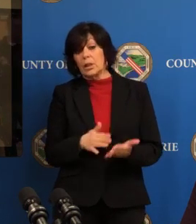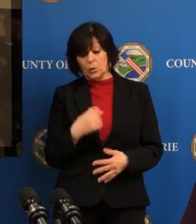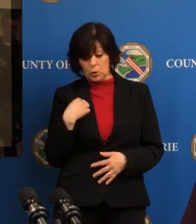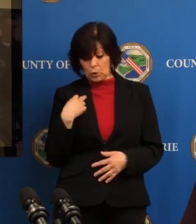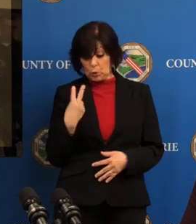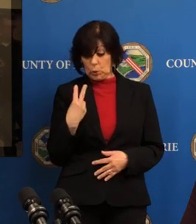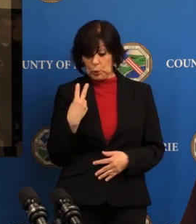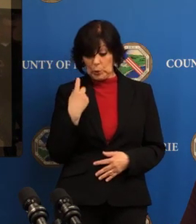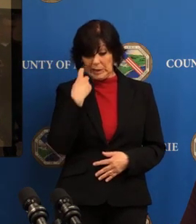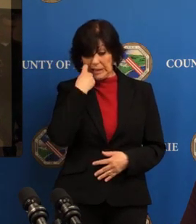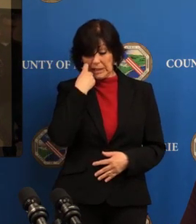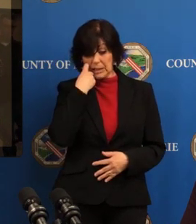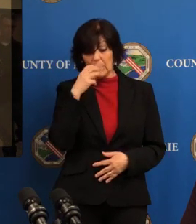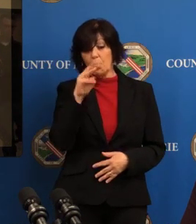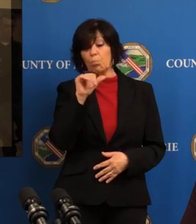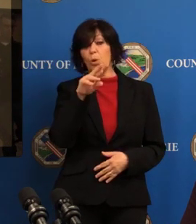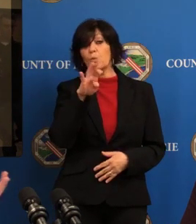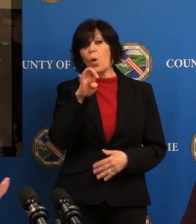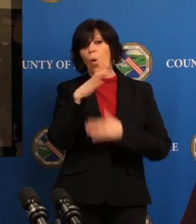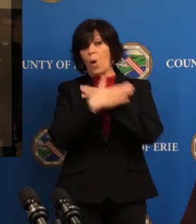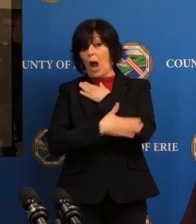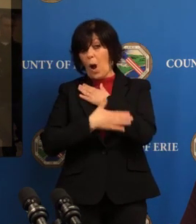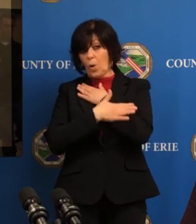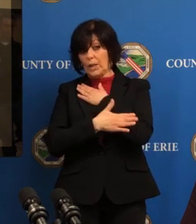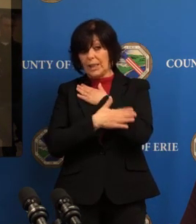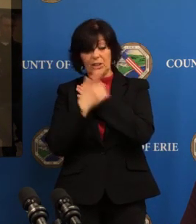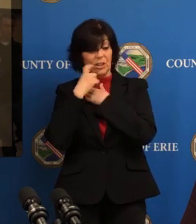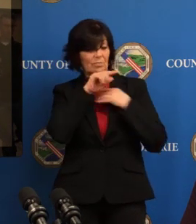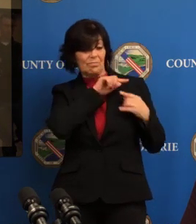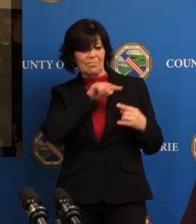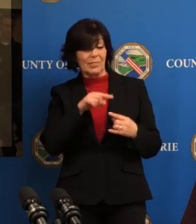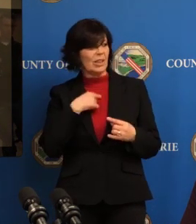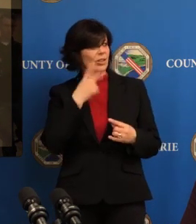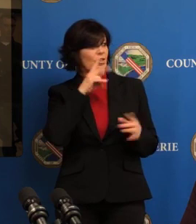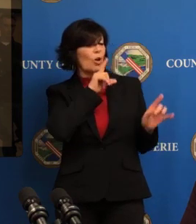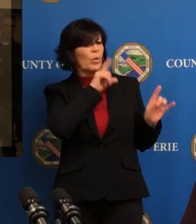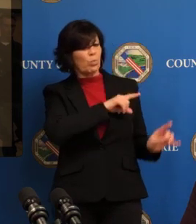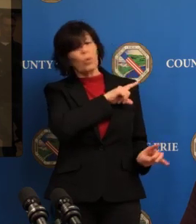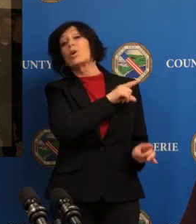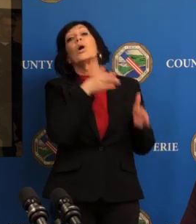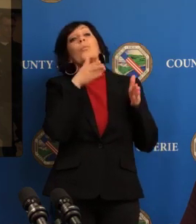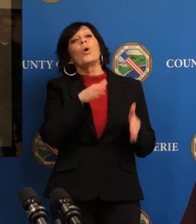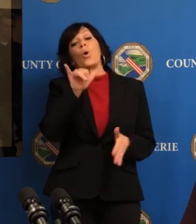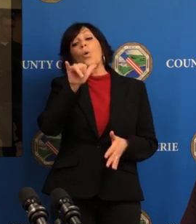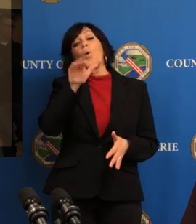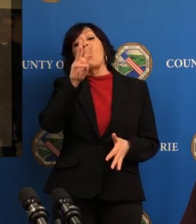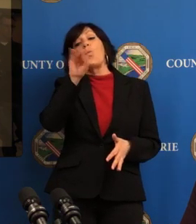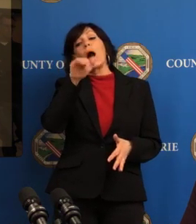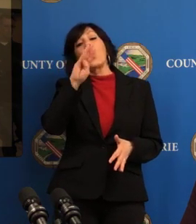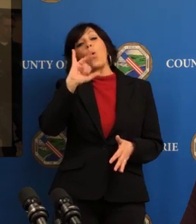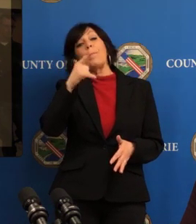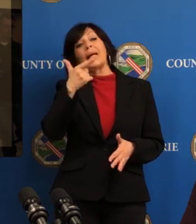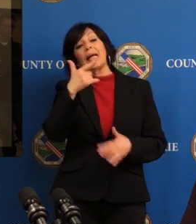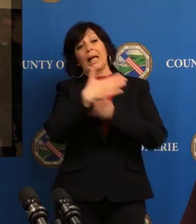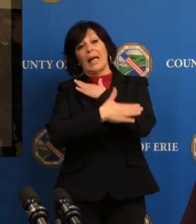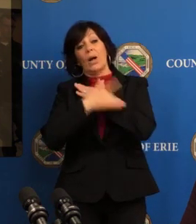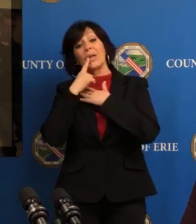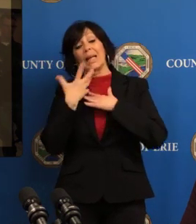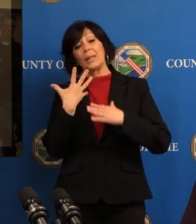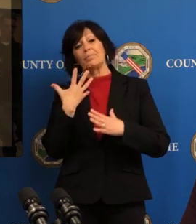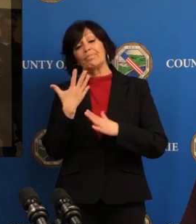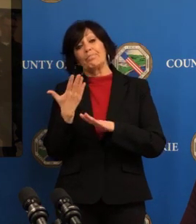were announced in Monroe County, and just before we came on air I saw a report that an individual in Wyoming County had passed.